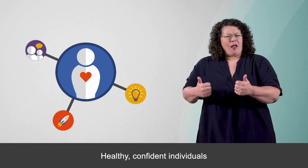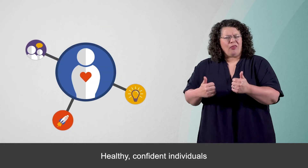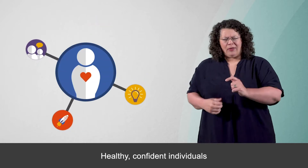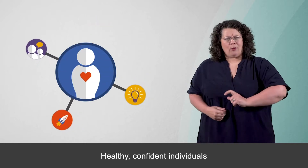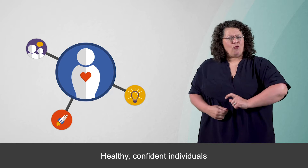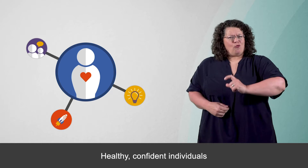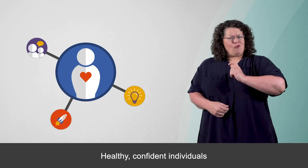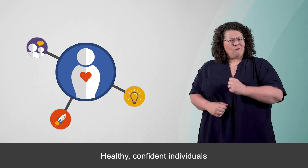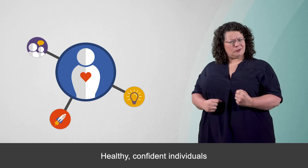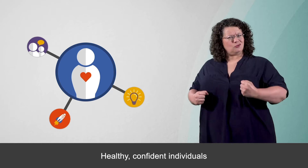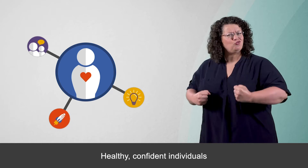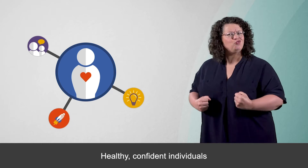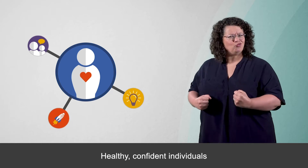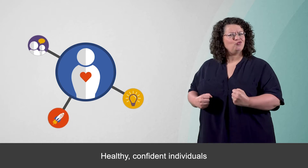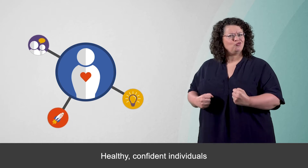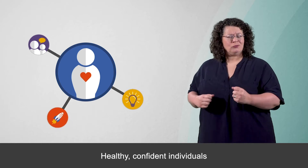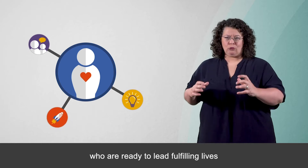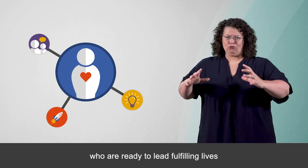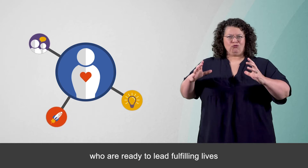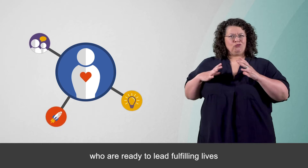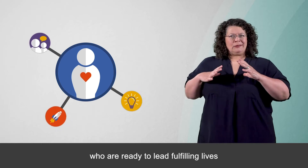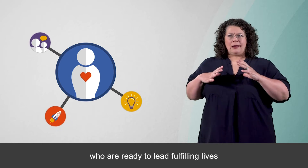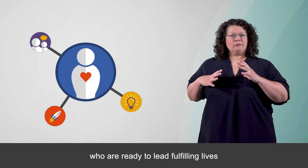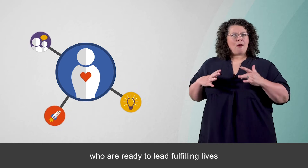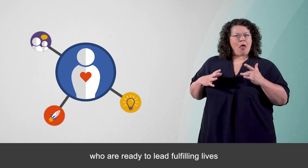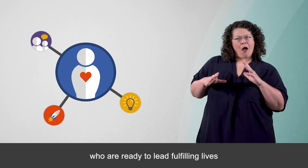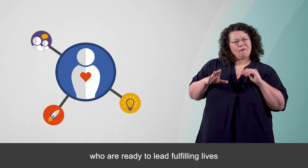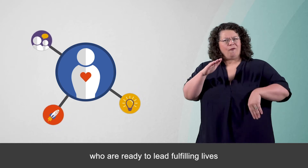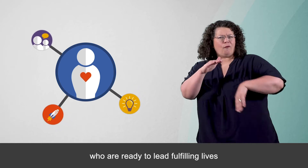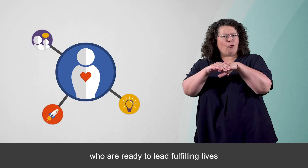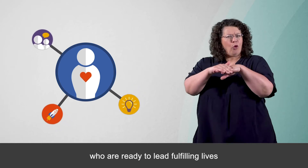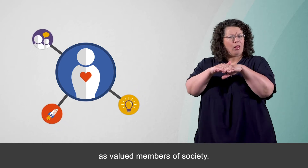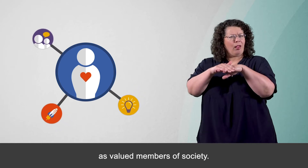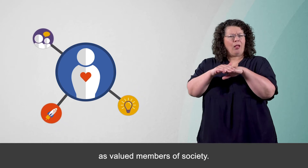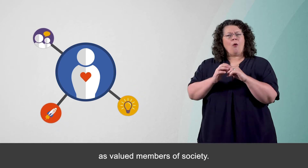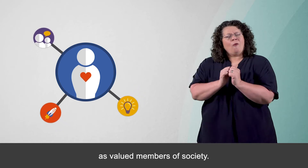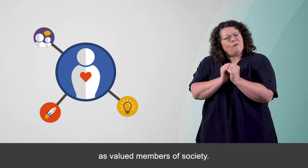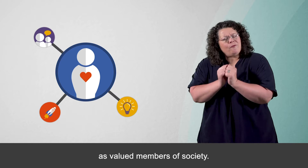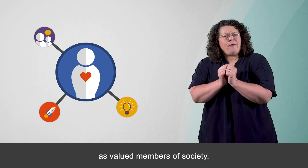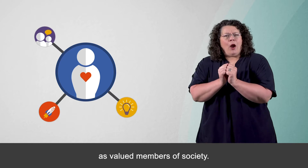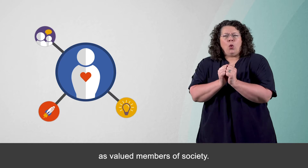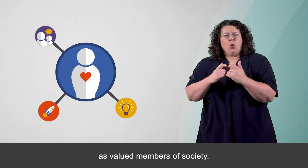Healthy, confident individuals who are ready to lead fulfilling lives as valued members of